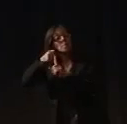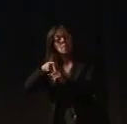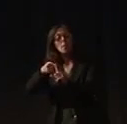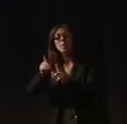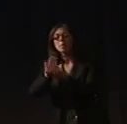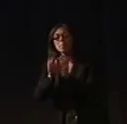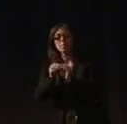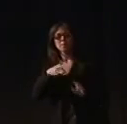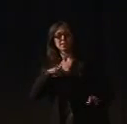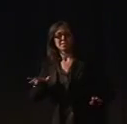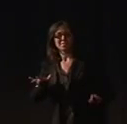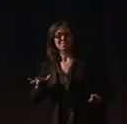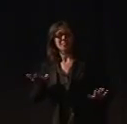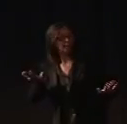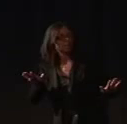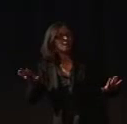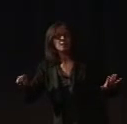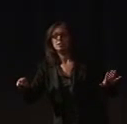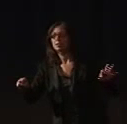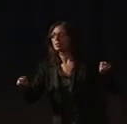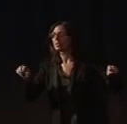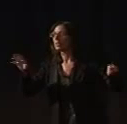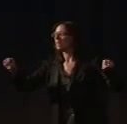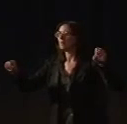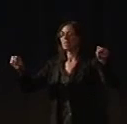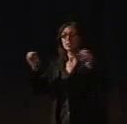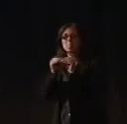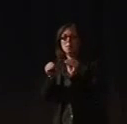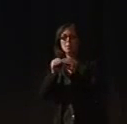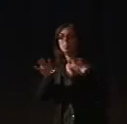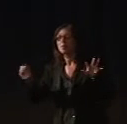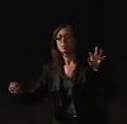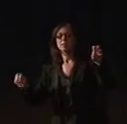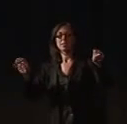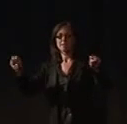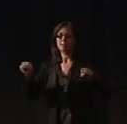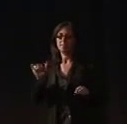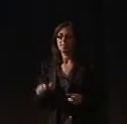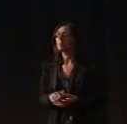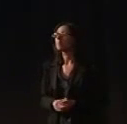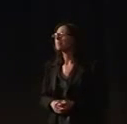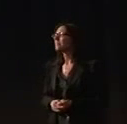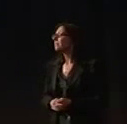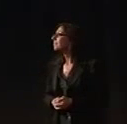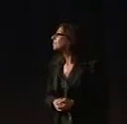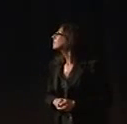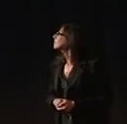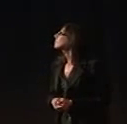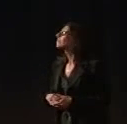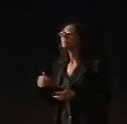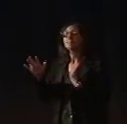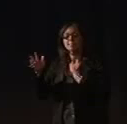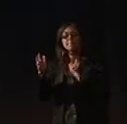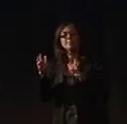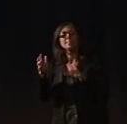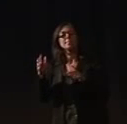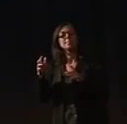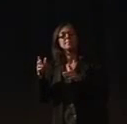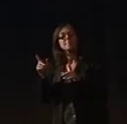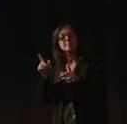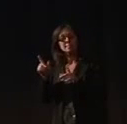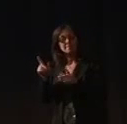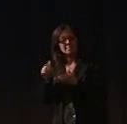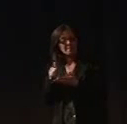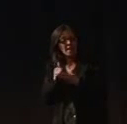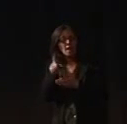me. So what I want to do in the reminder of this presentation is to try to compare